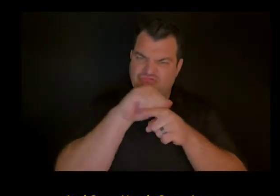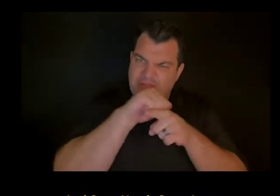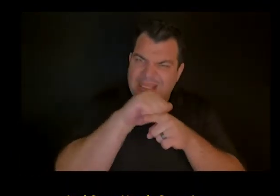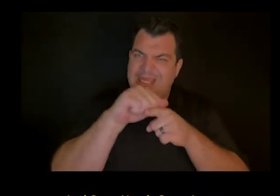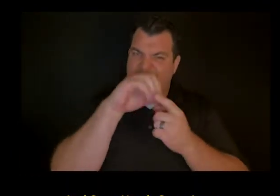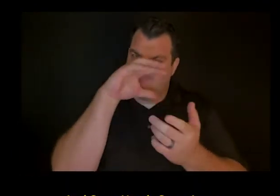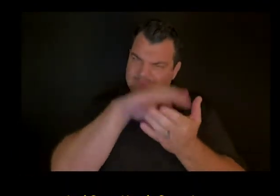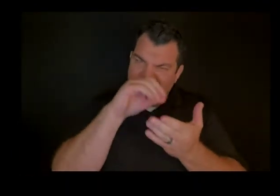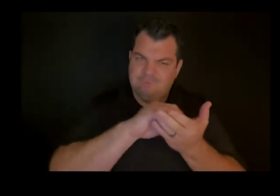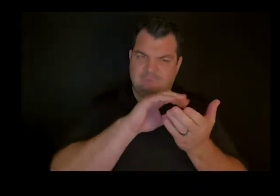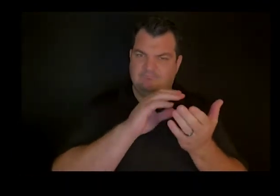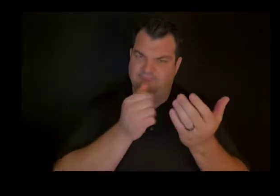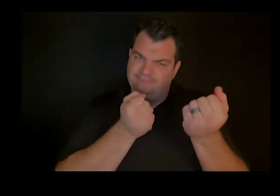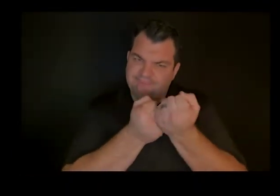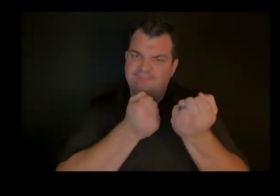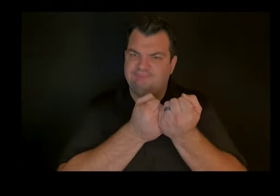Open Hands Open Access.